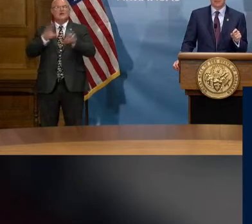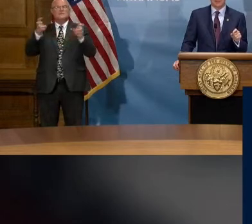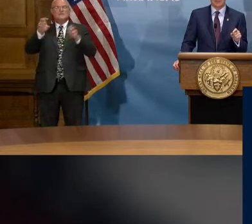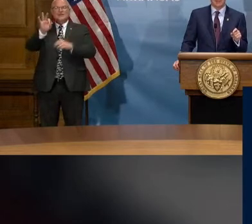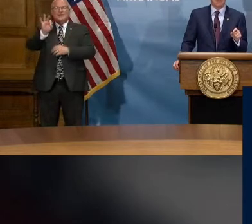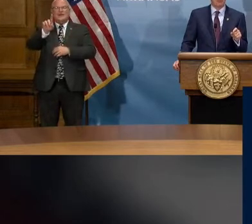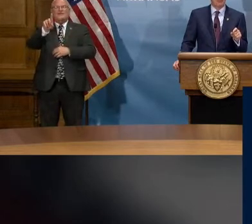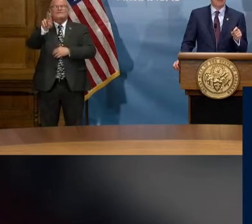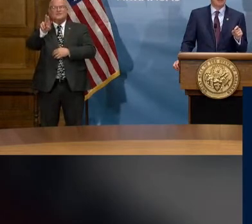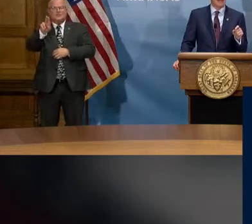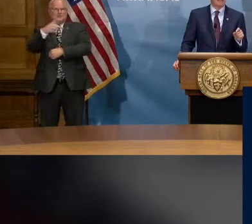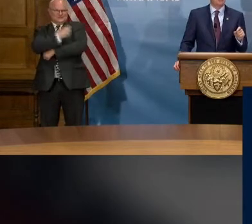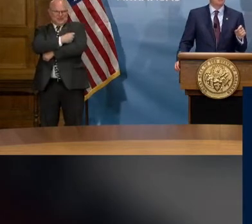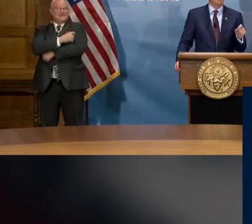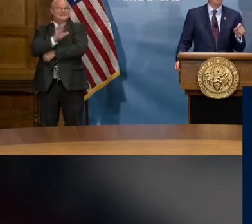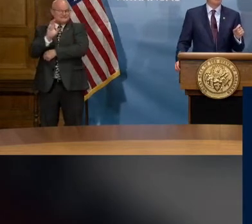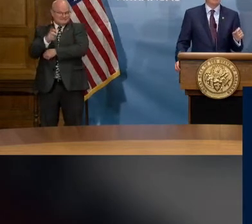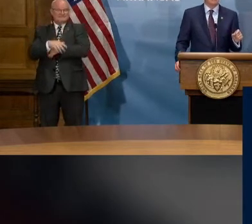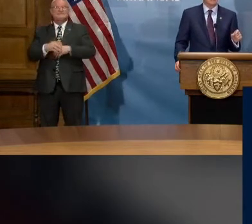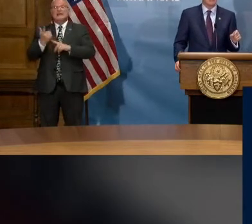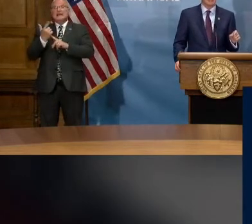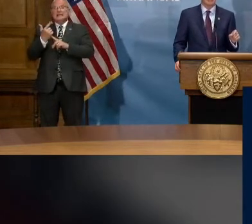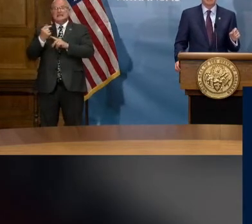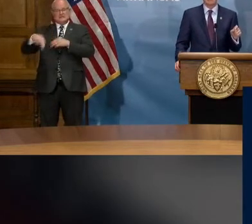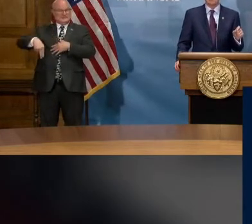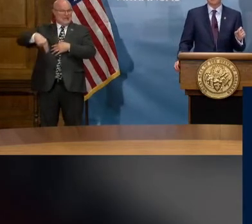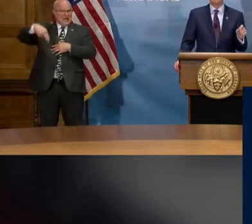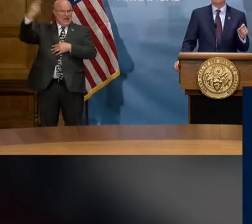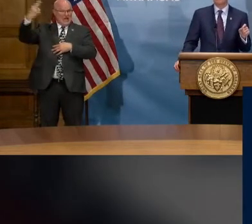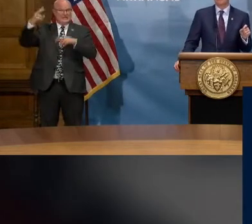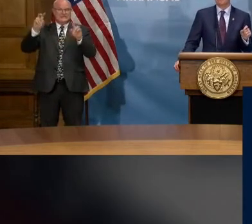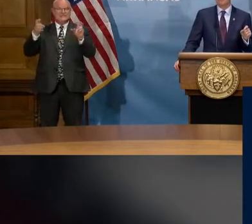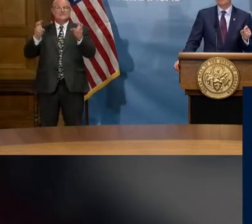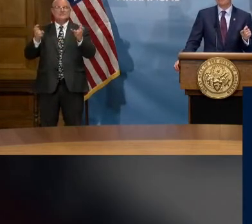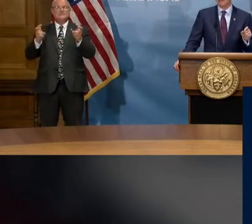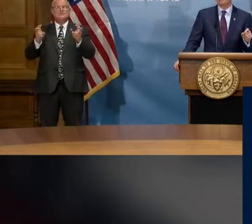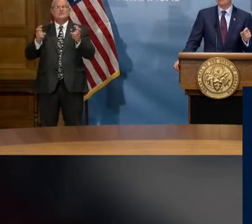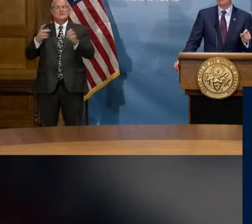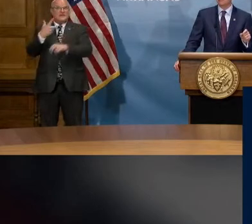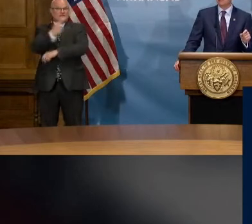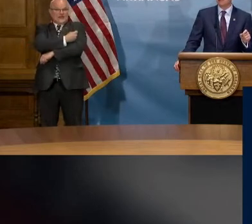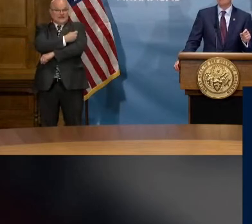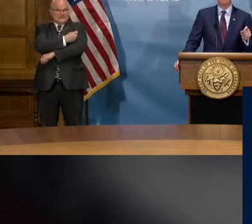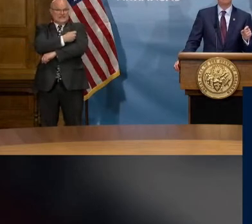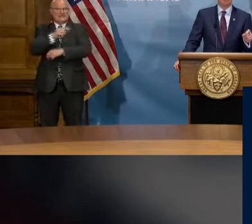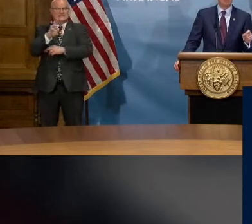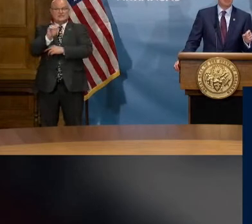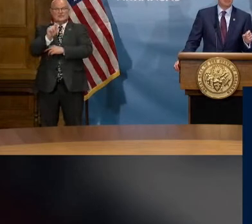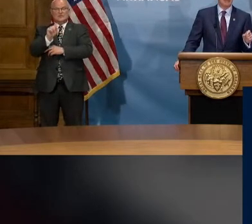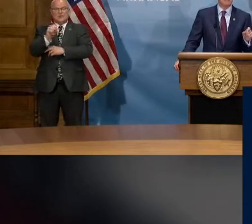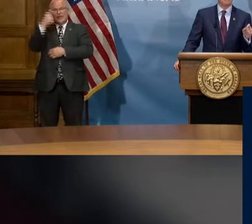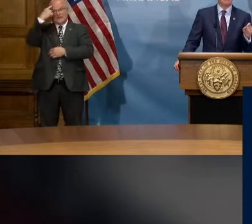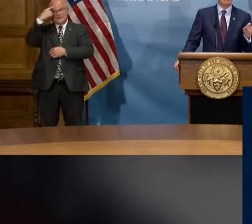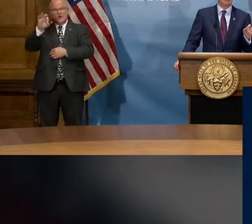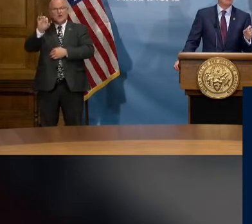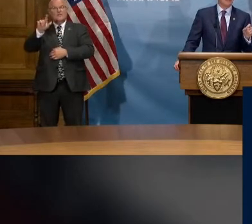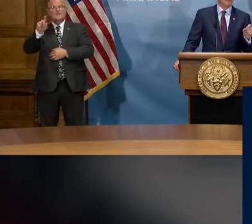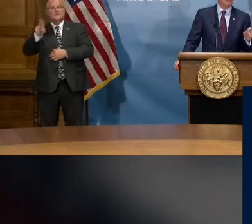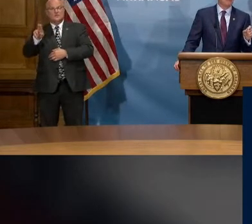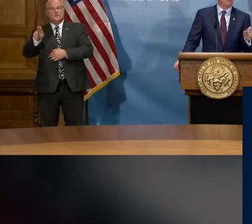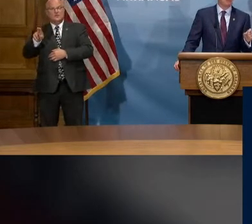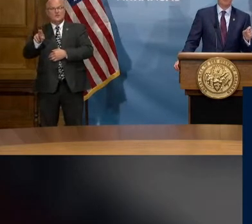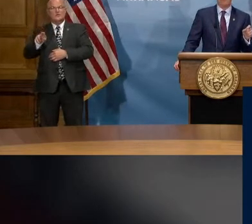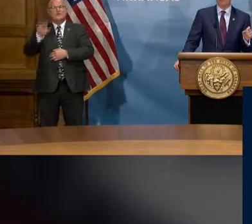shots. Well, last year was the highest in terms of vaccination rate for flu shots, and it was